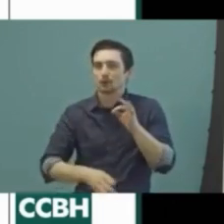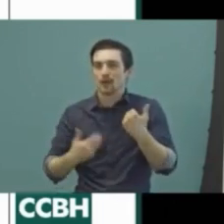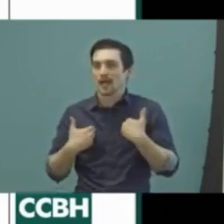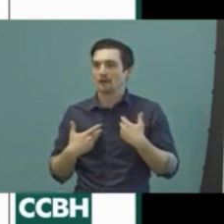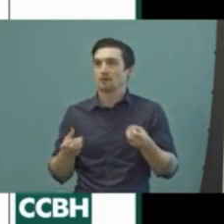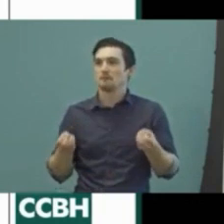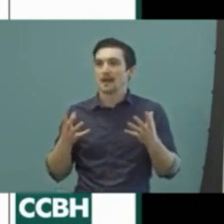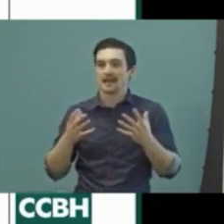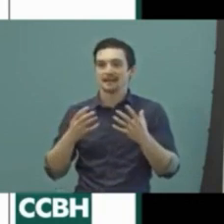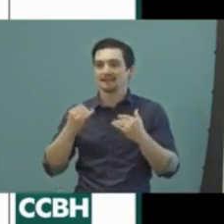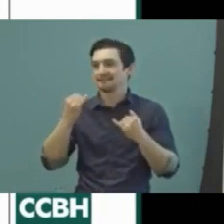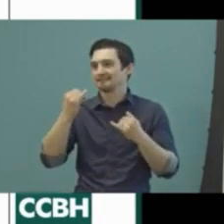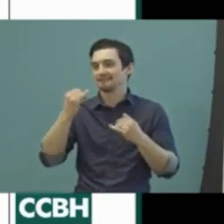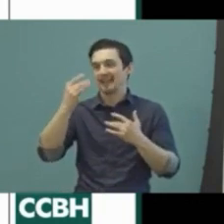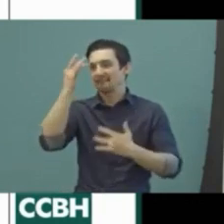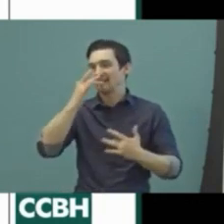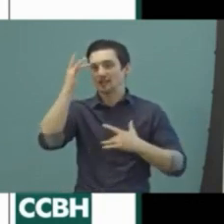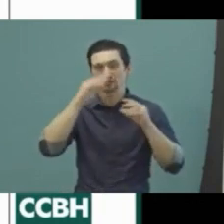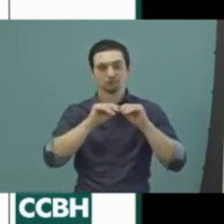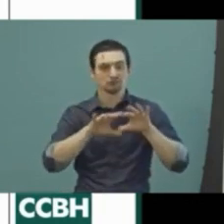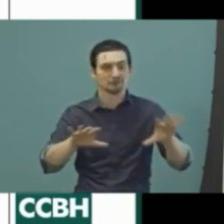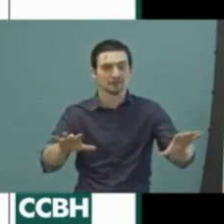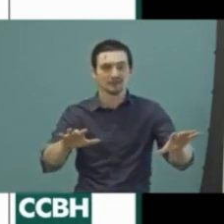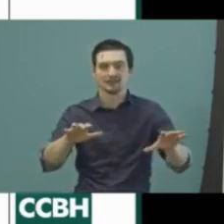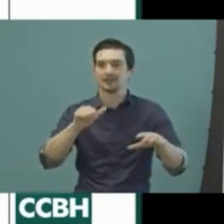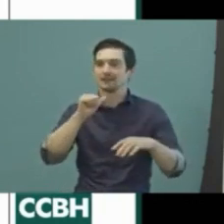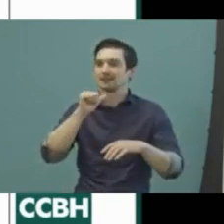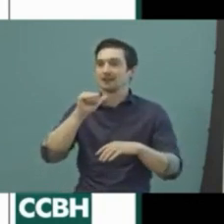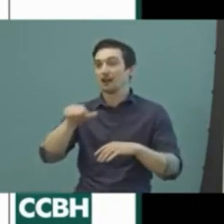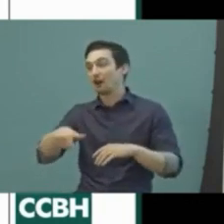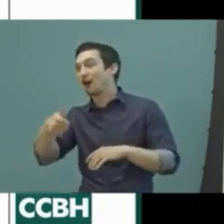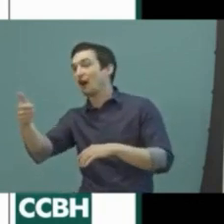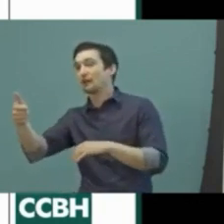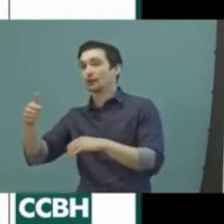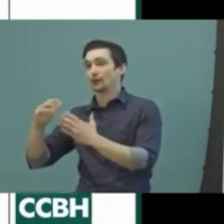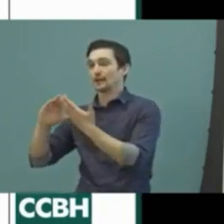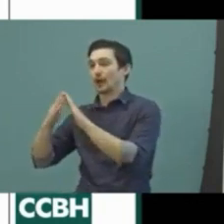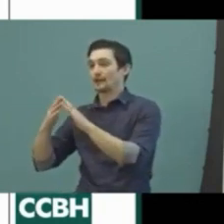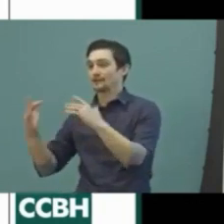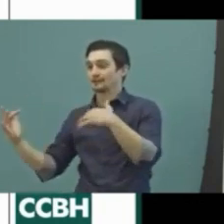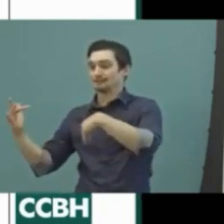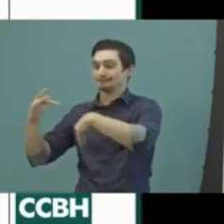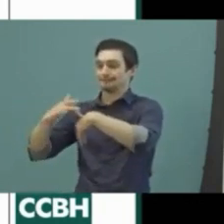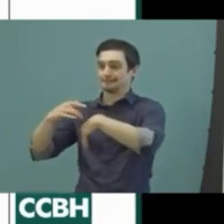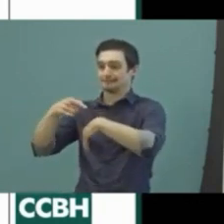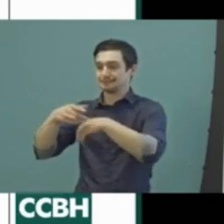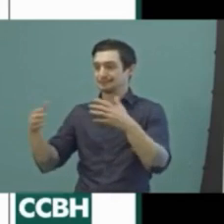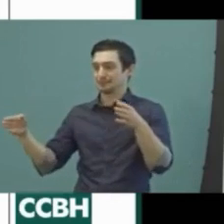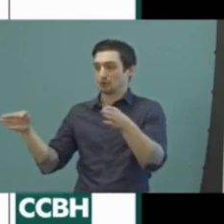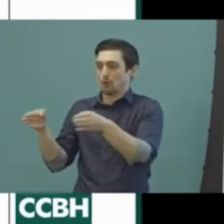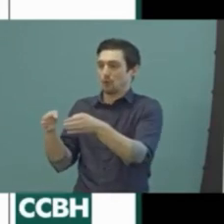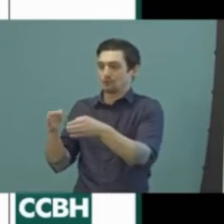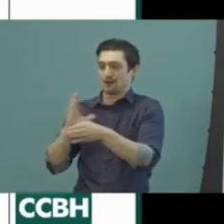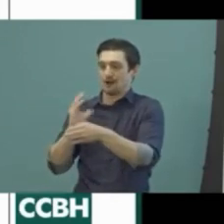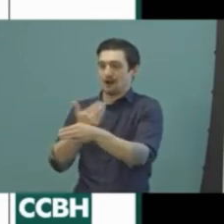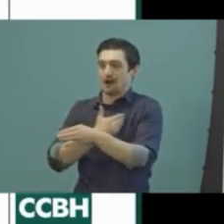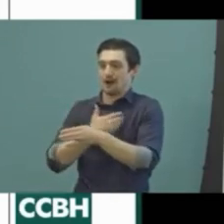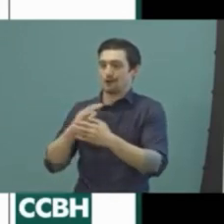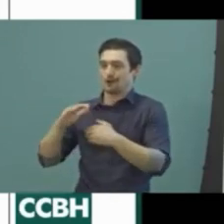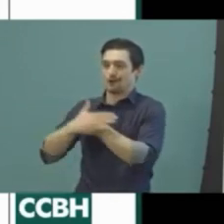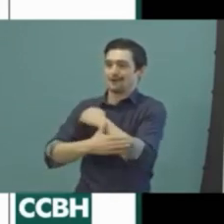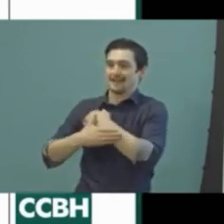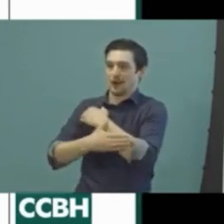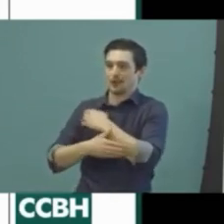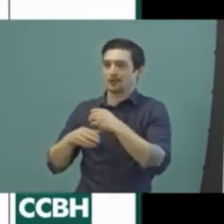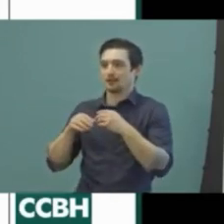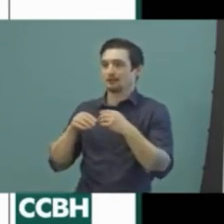they don't stop at the Cuyahoga County borders. Our neighboring health departments have been releasing their maps as well. And we continue